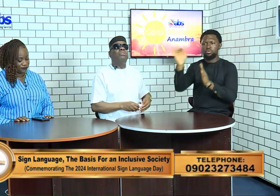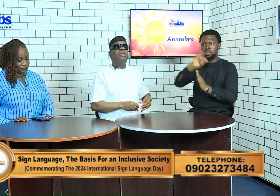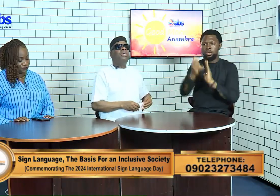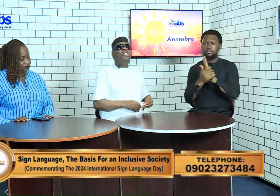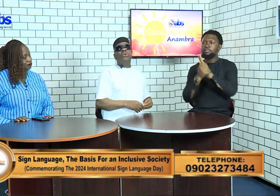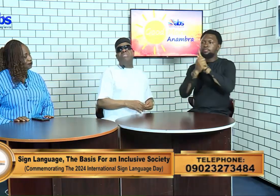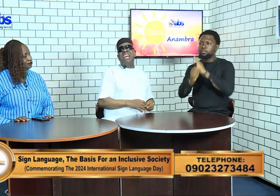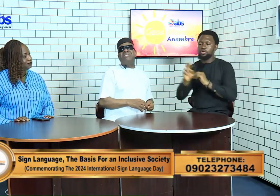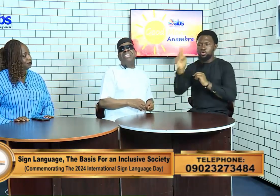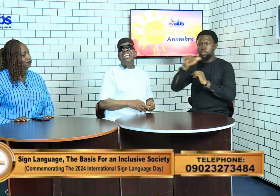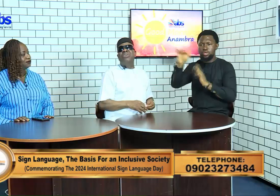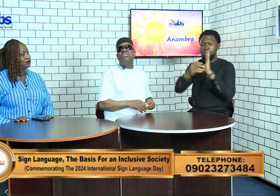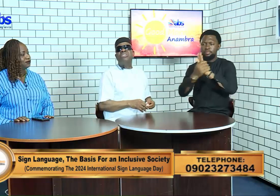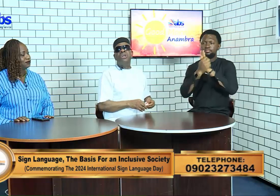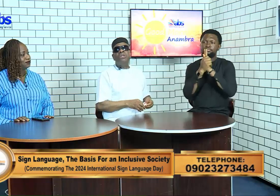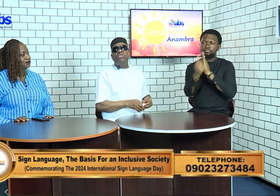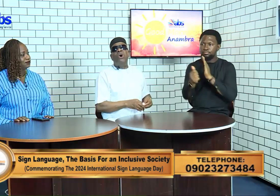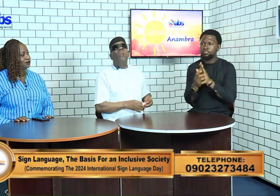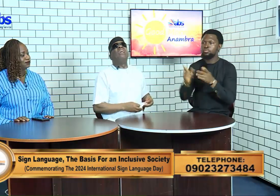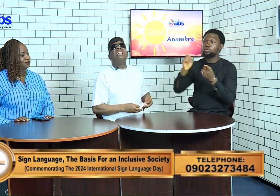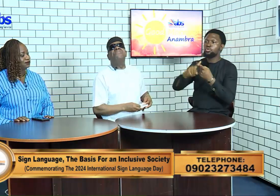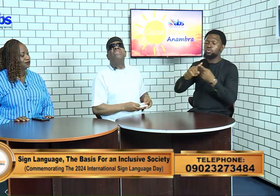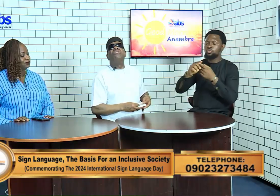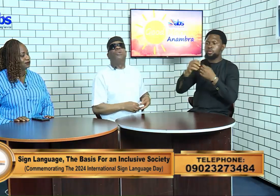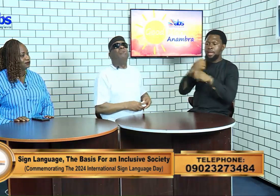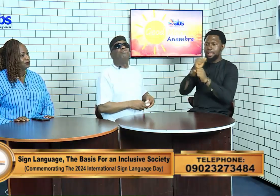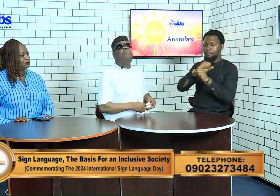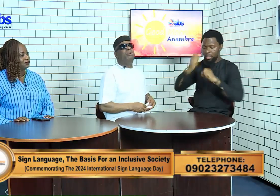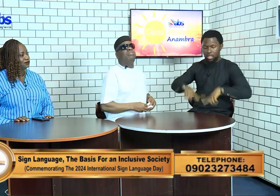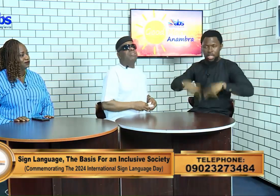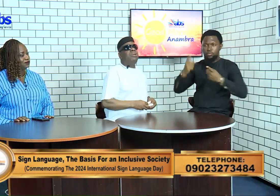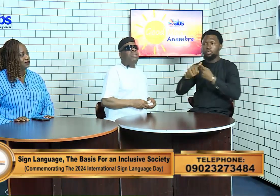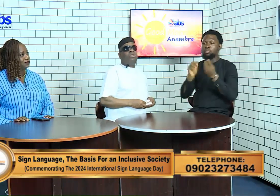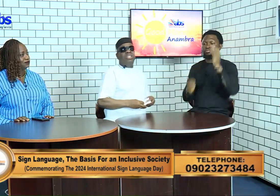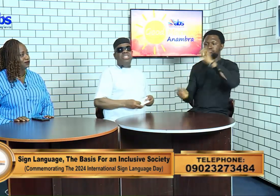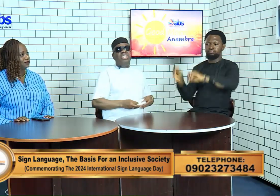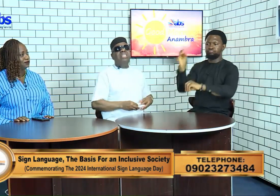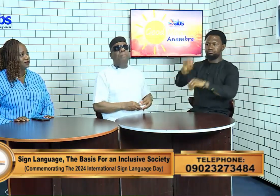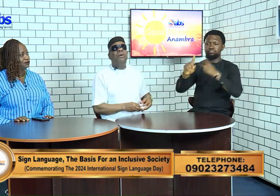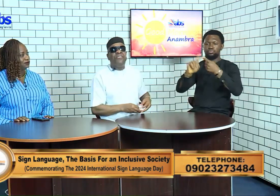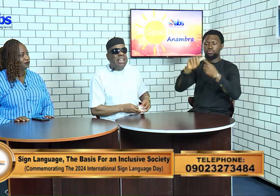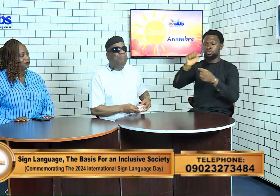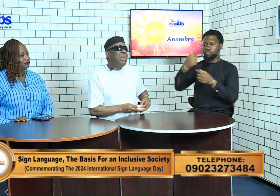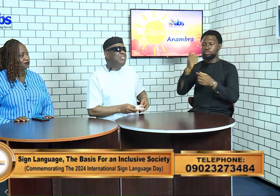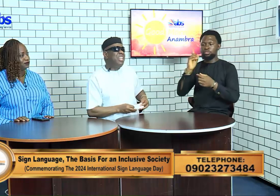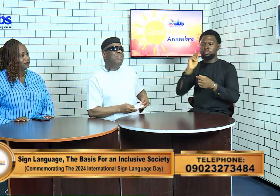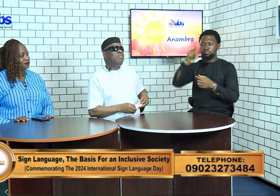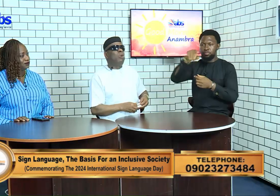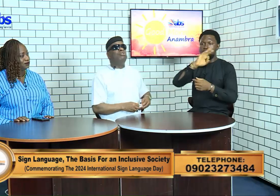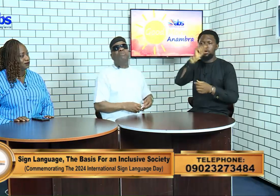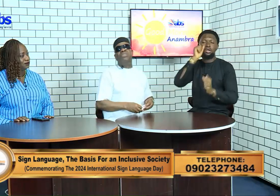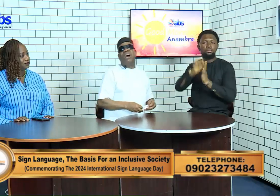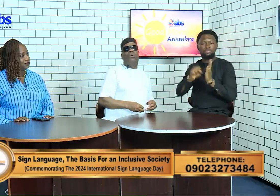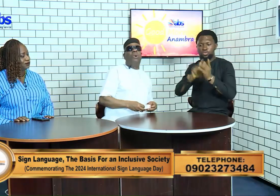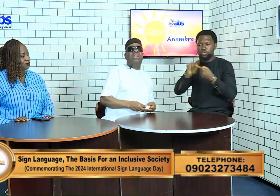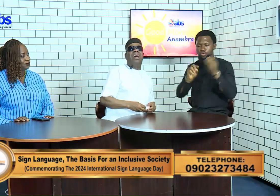skills, use their skills to earn a living, to contribute to the GDP of Anambra State,